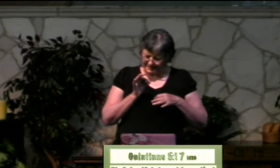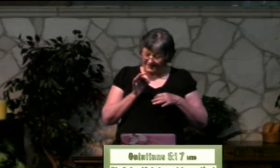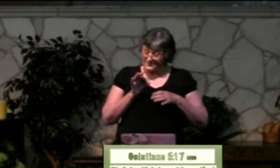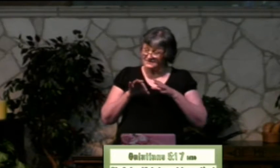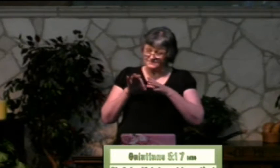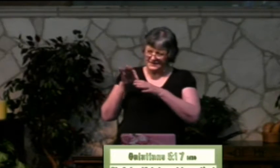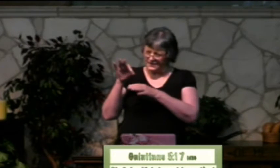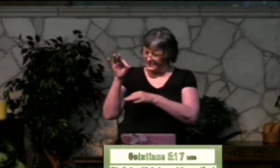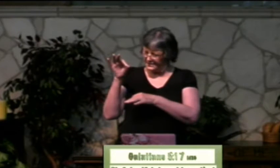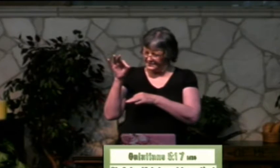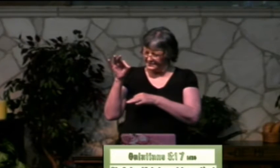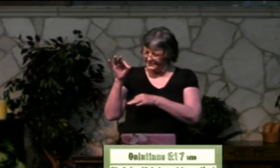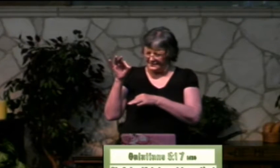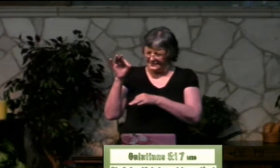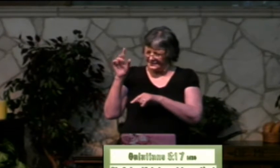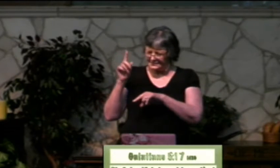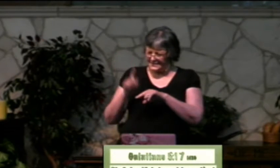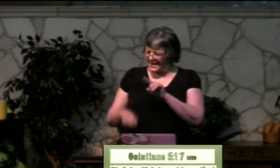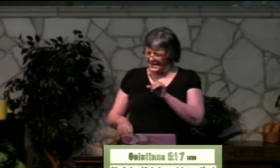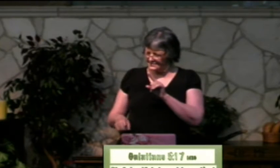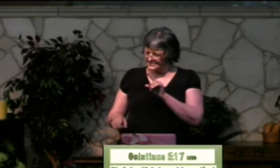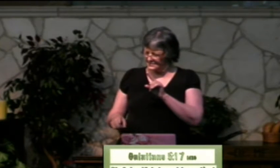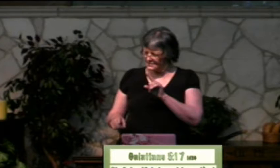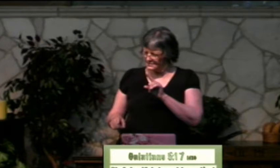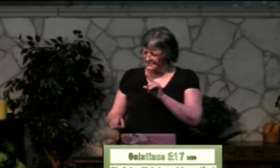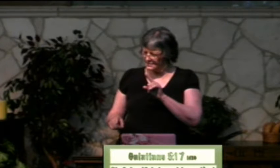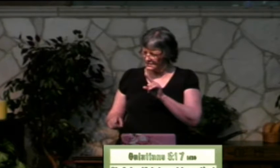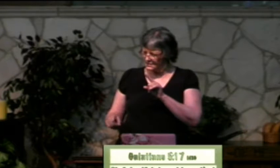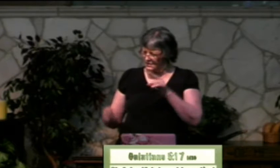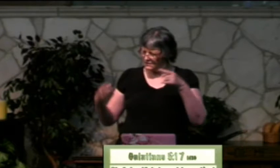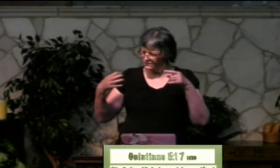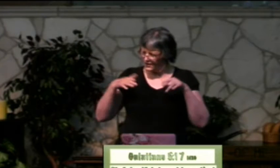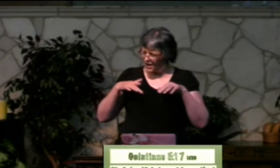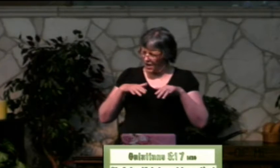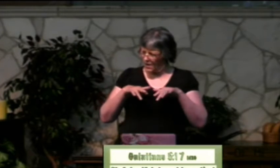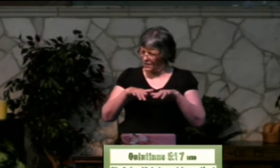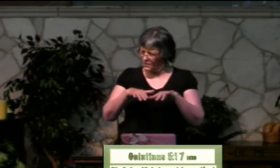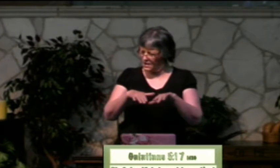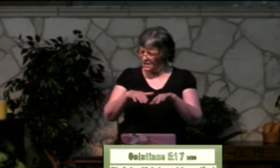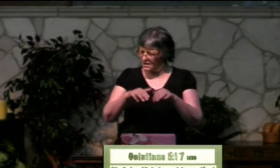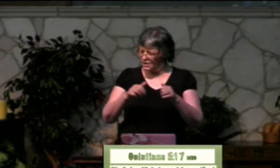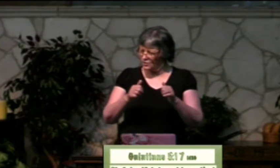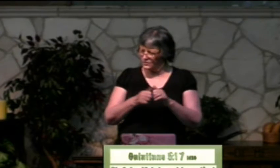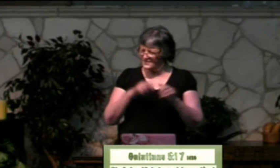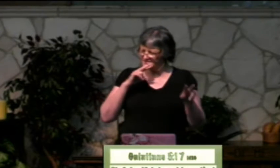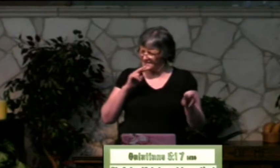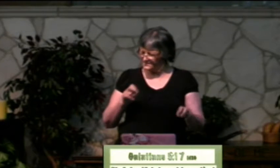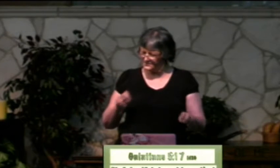The Spirit can't flow with